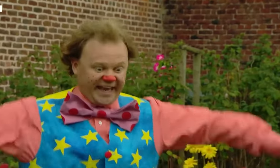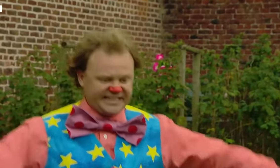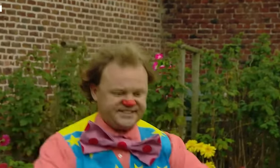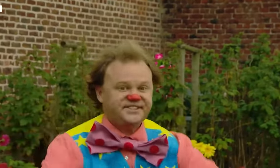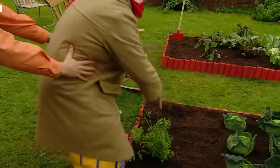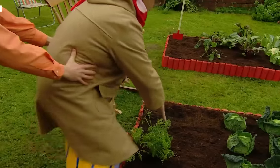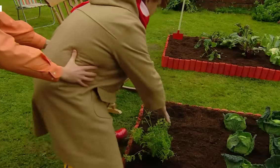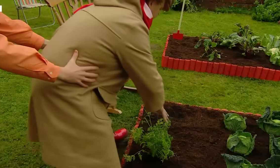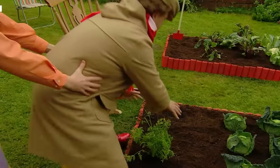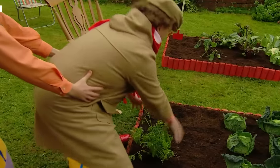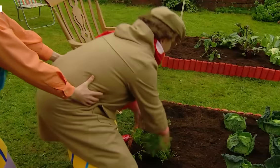Right, here we go.